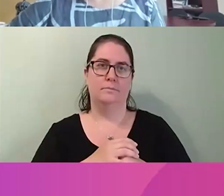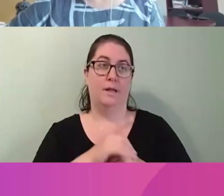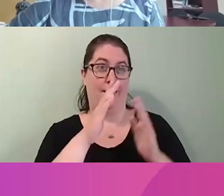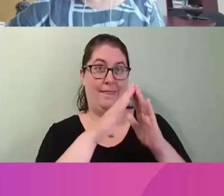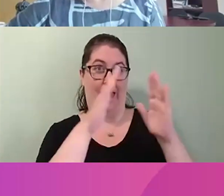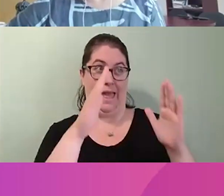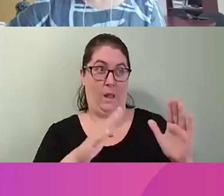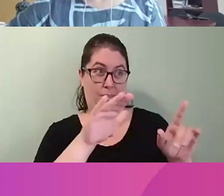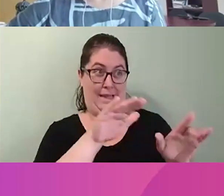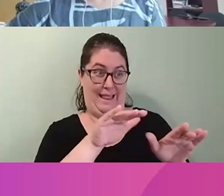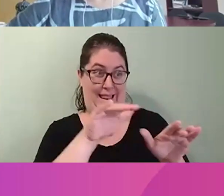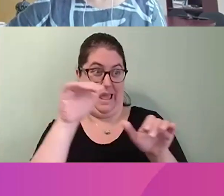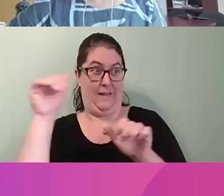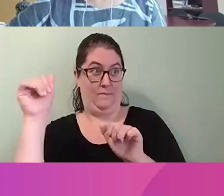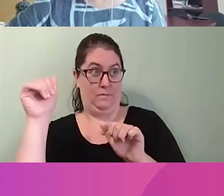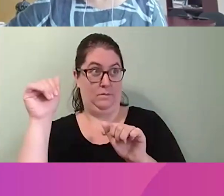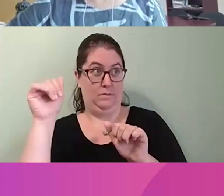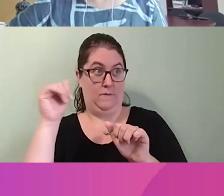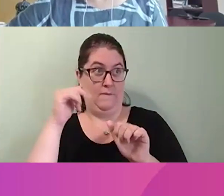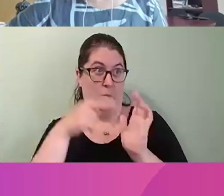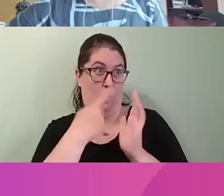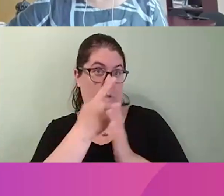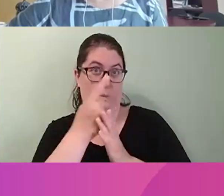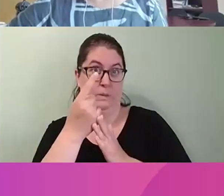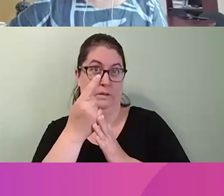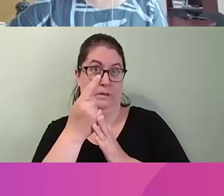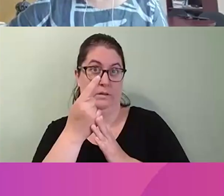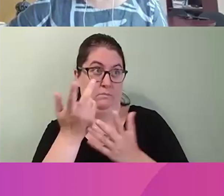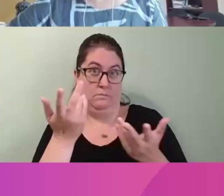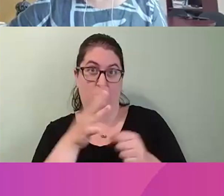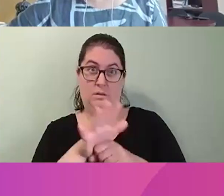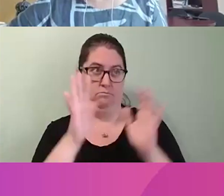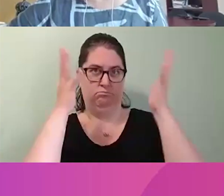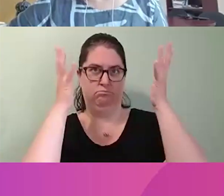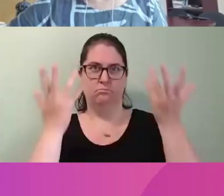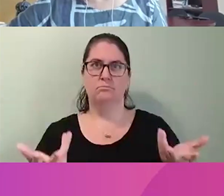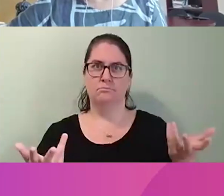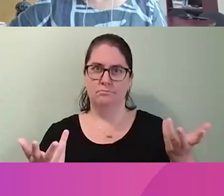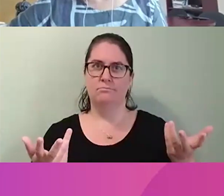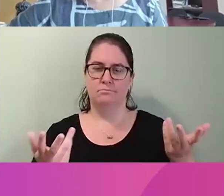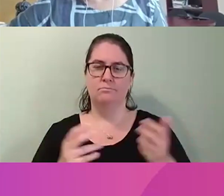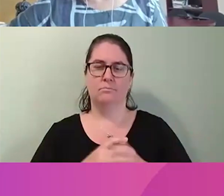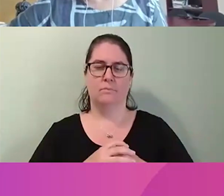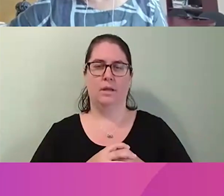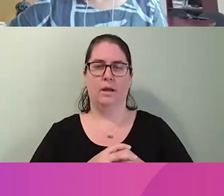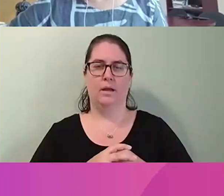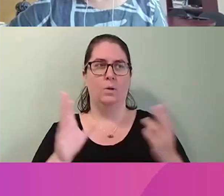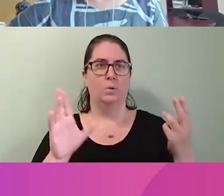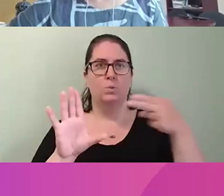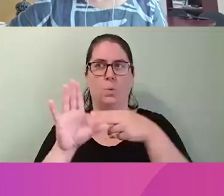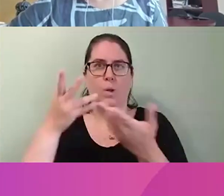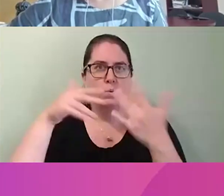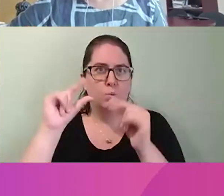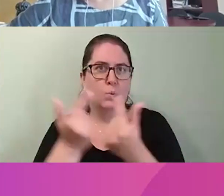even once a week is a goal that participants are trying to achieve. Some, it was joining a social